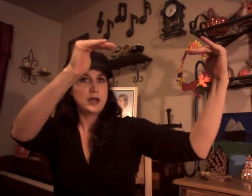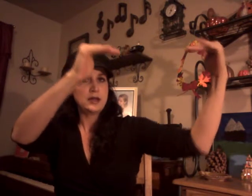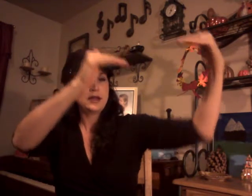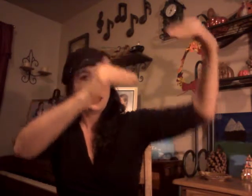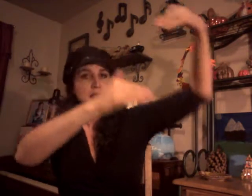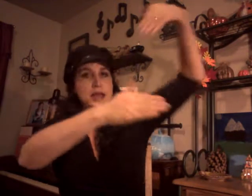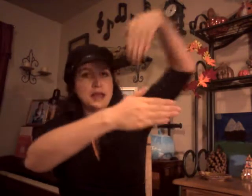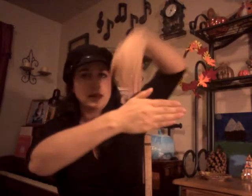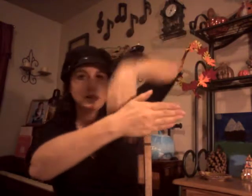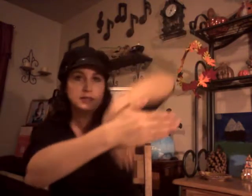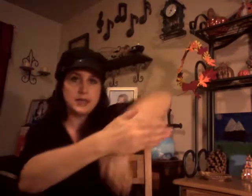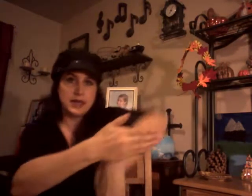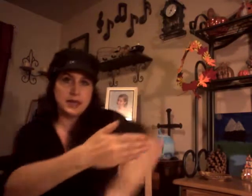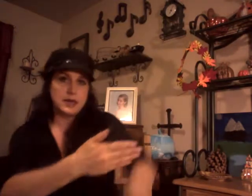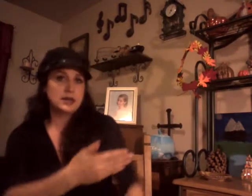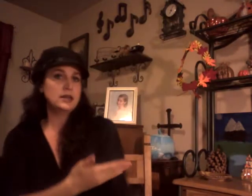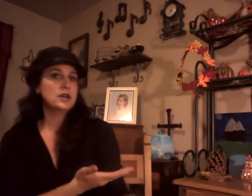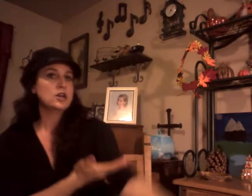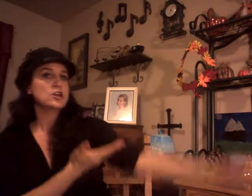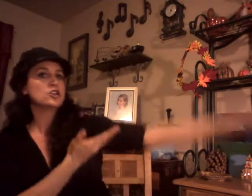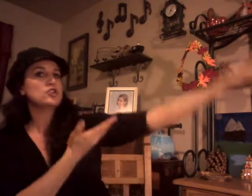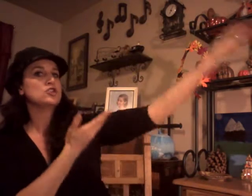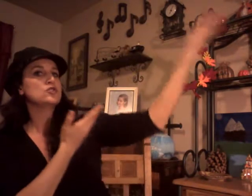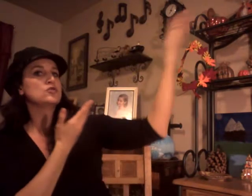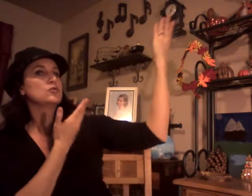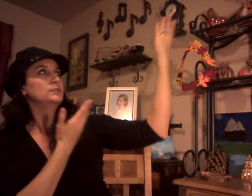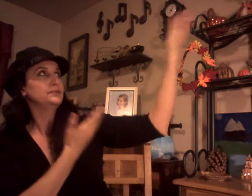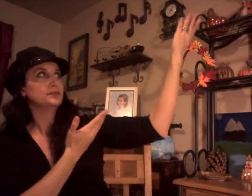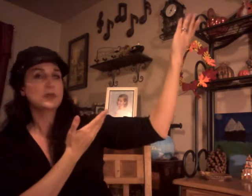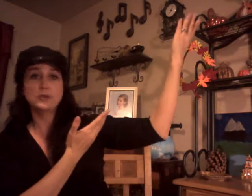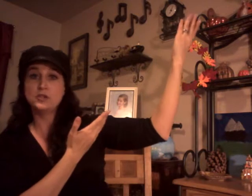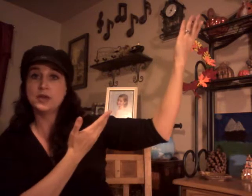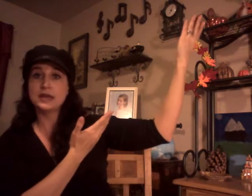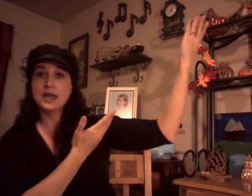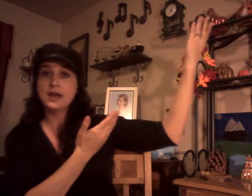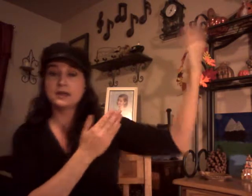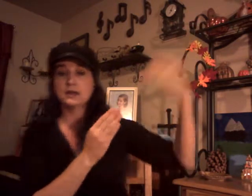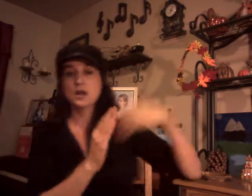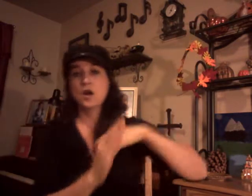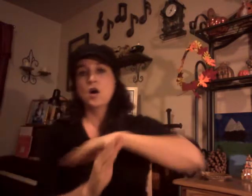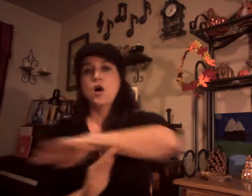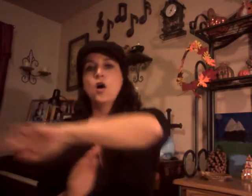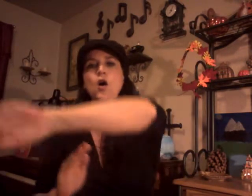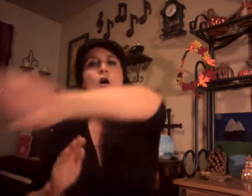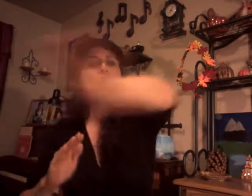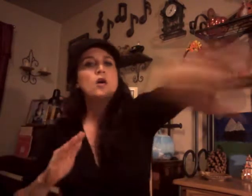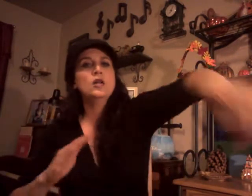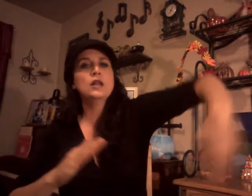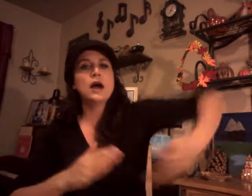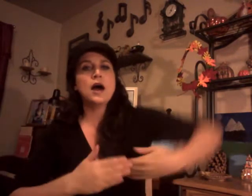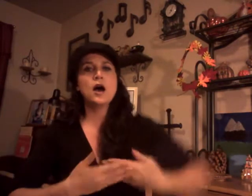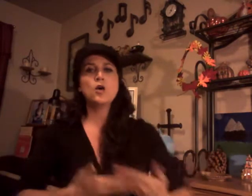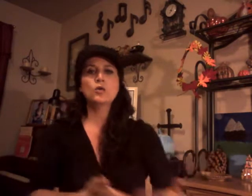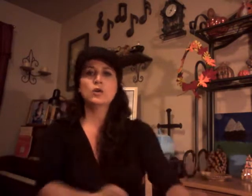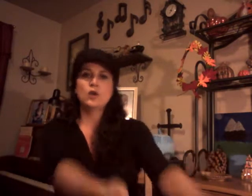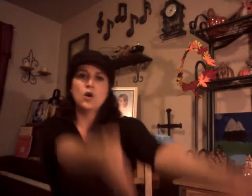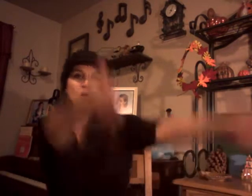okay, is in you. And we do that again. All our